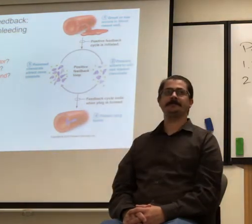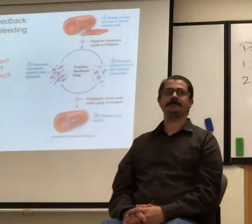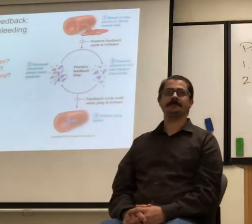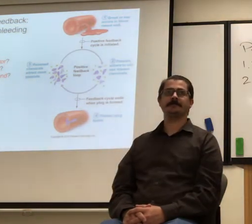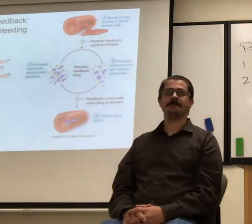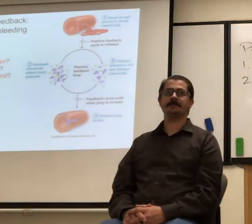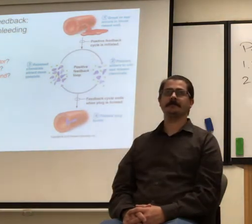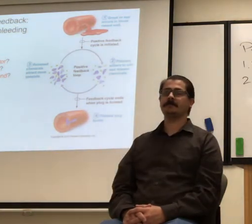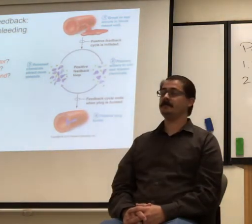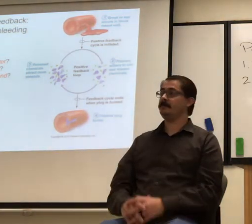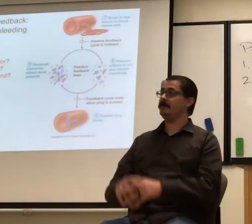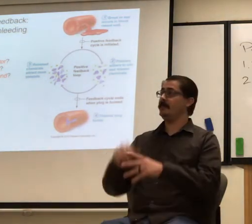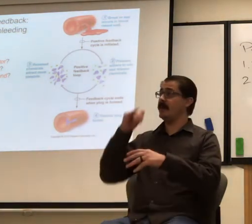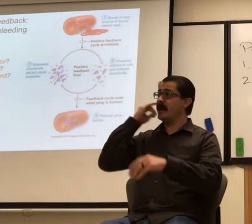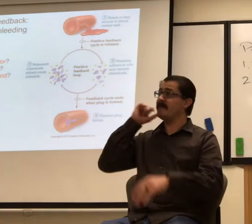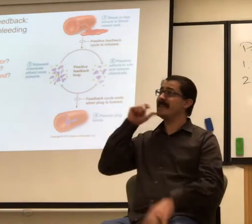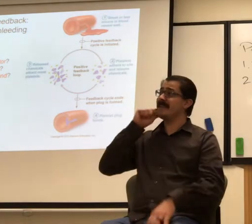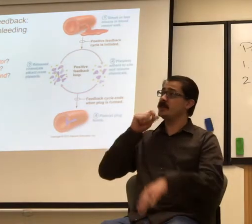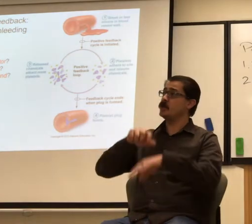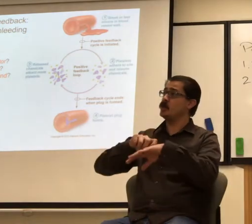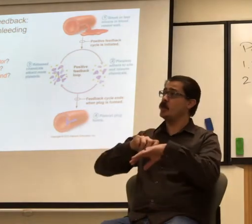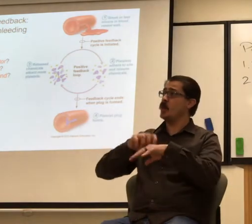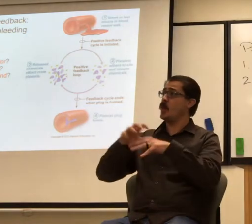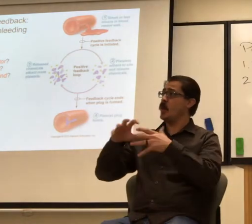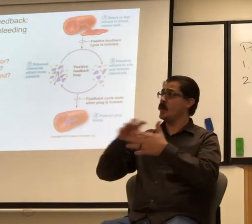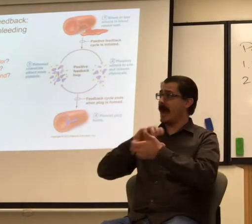I'll say the tissue is damaged.